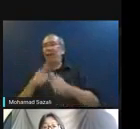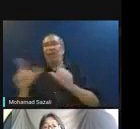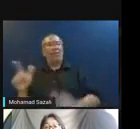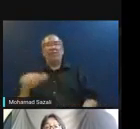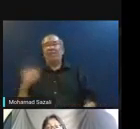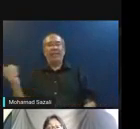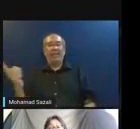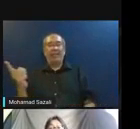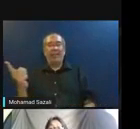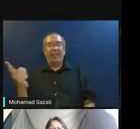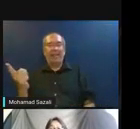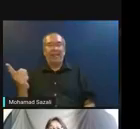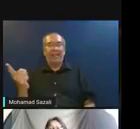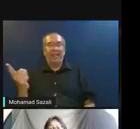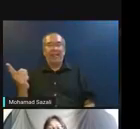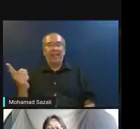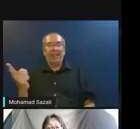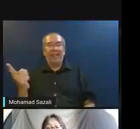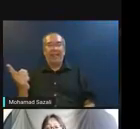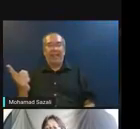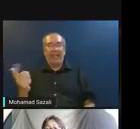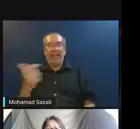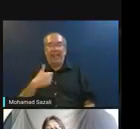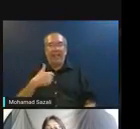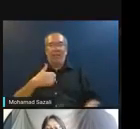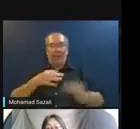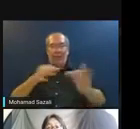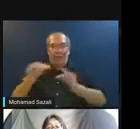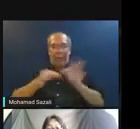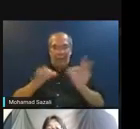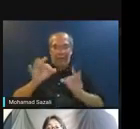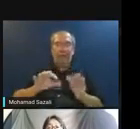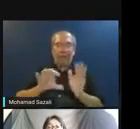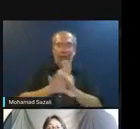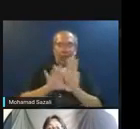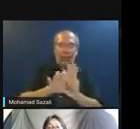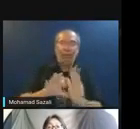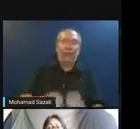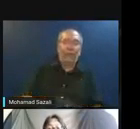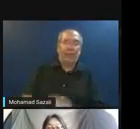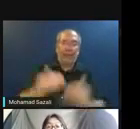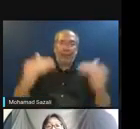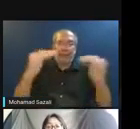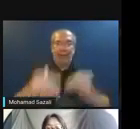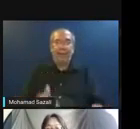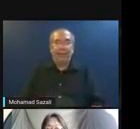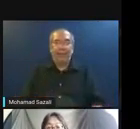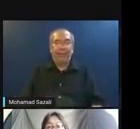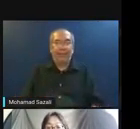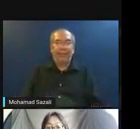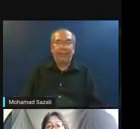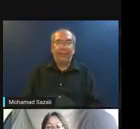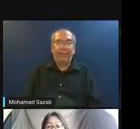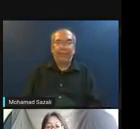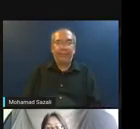So basically, even a person who is deaf using sign language, so it is still considered a proper